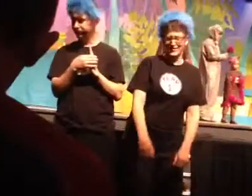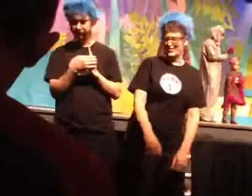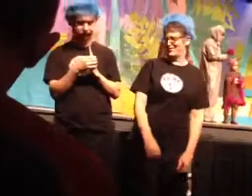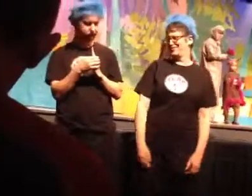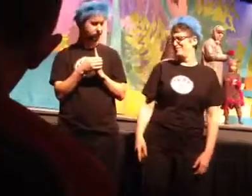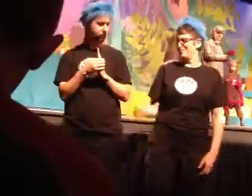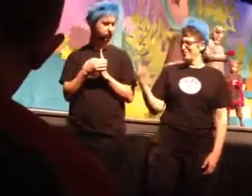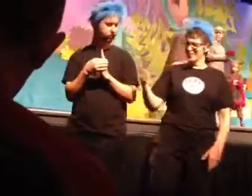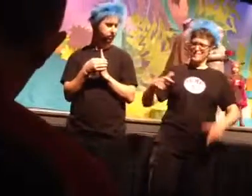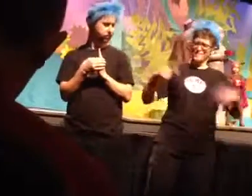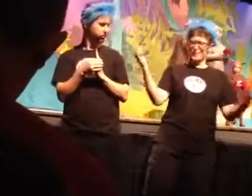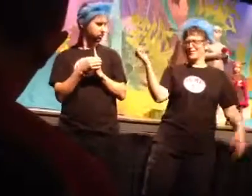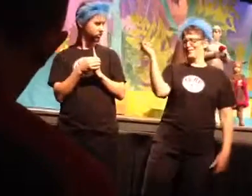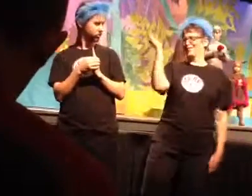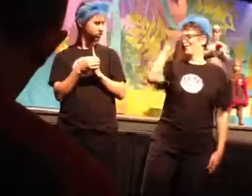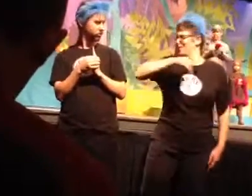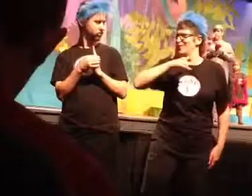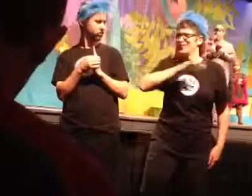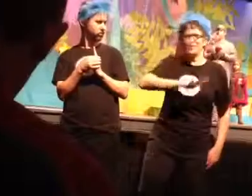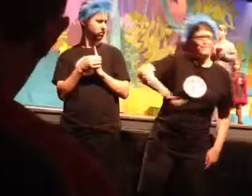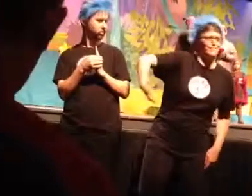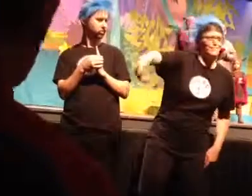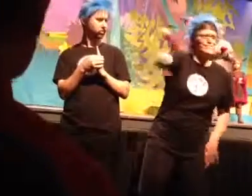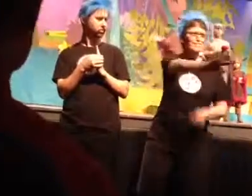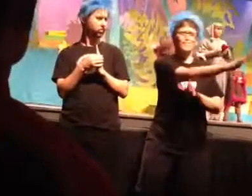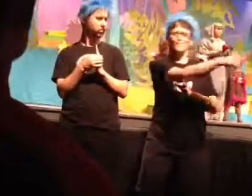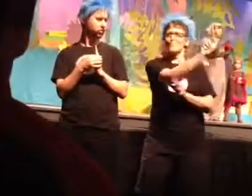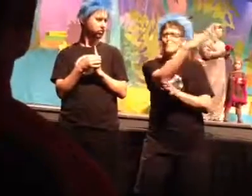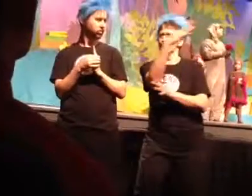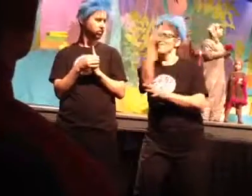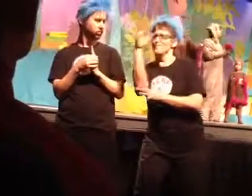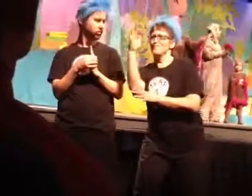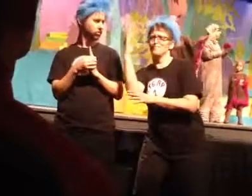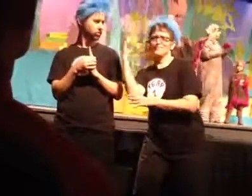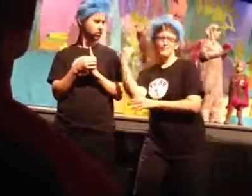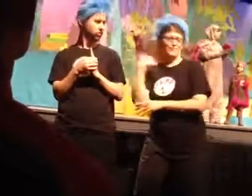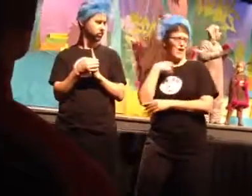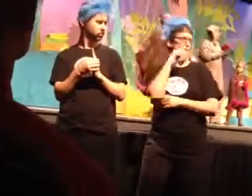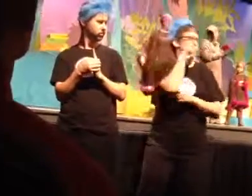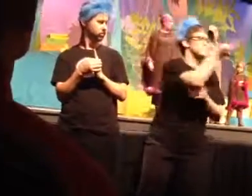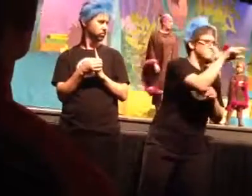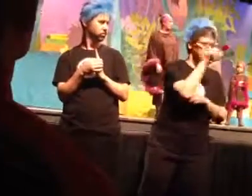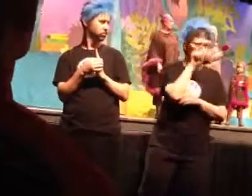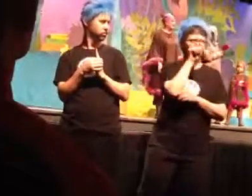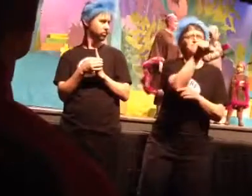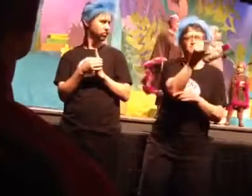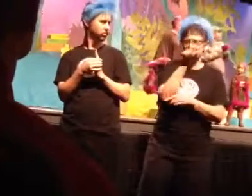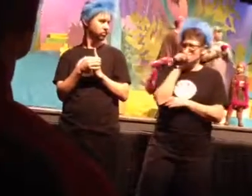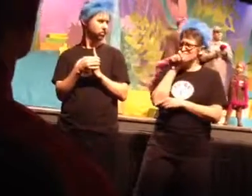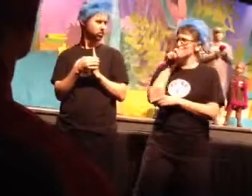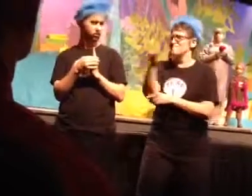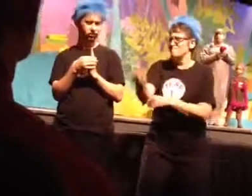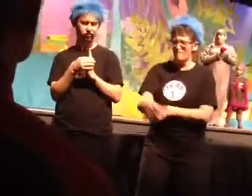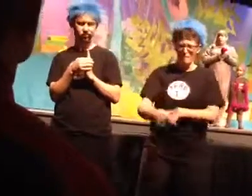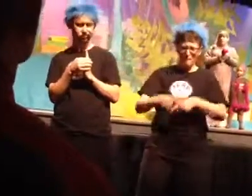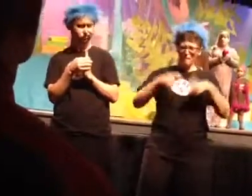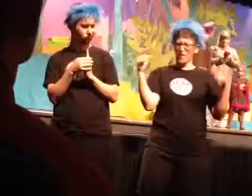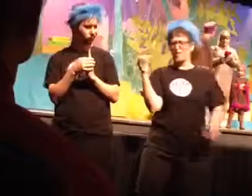ha, and you're the biggest playing fool in the jungle of doom, and I don't care who I sell,